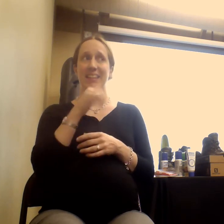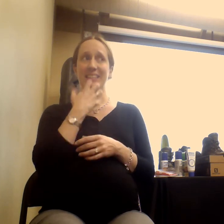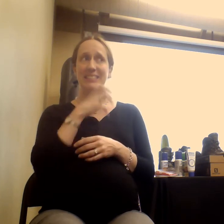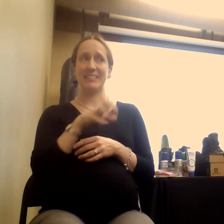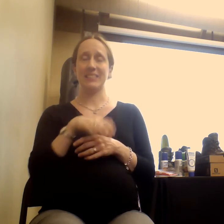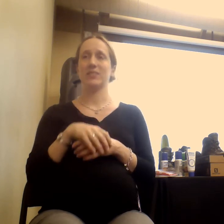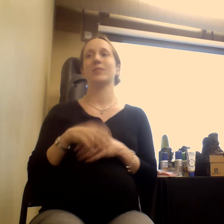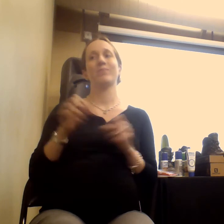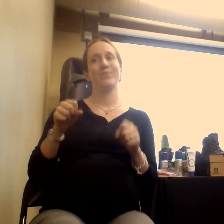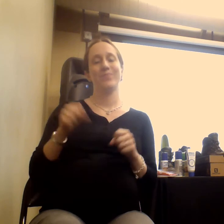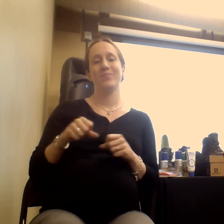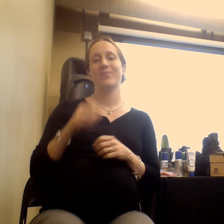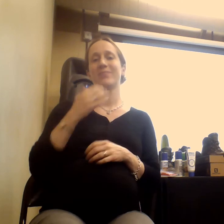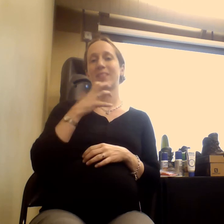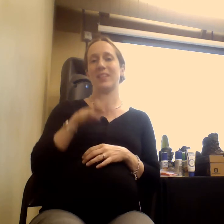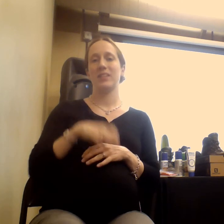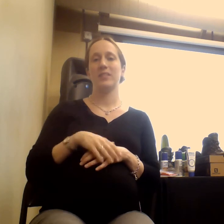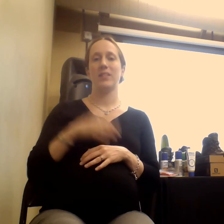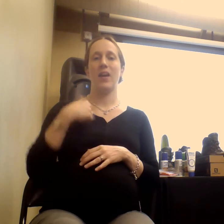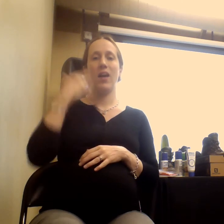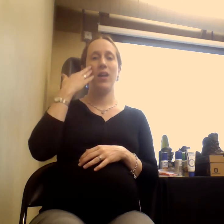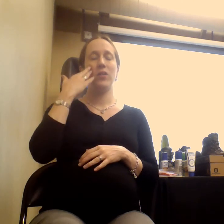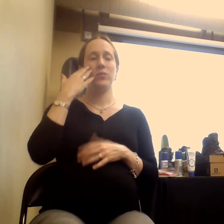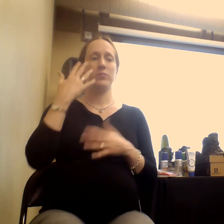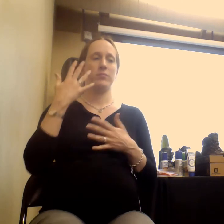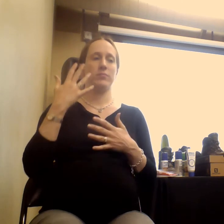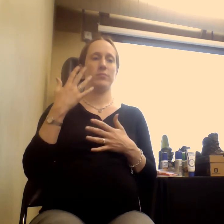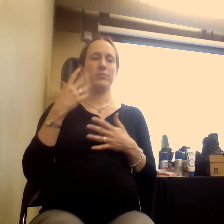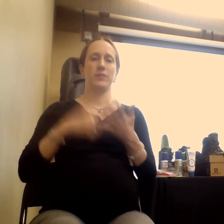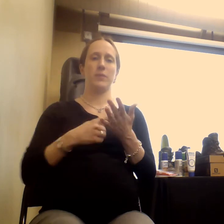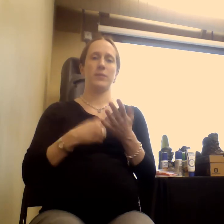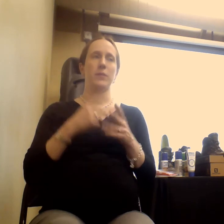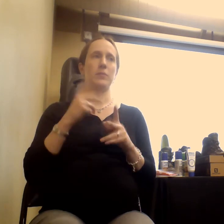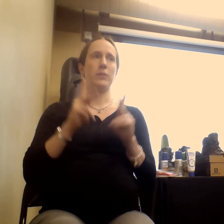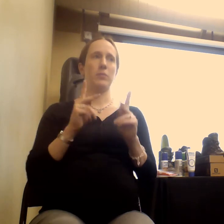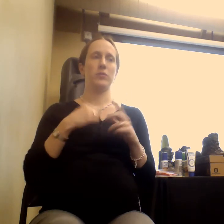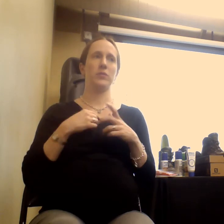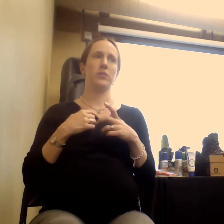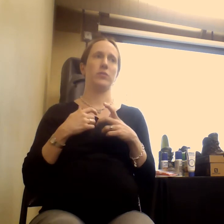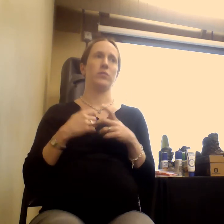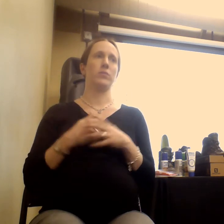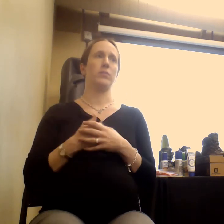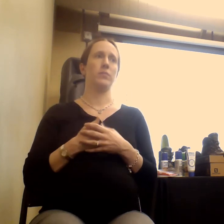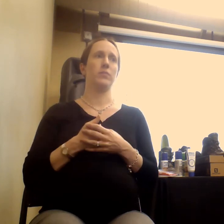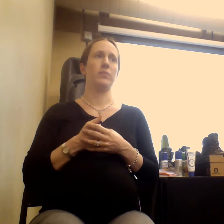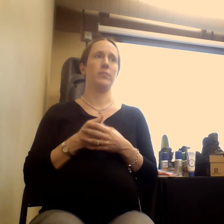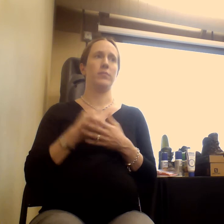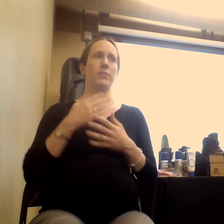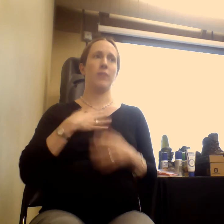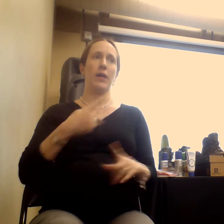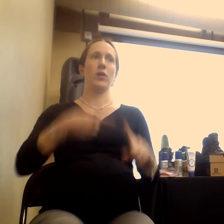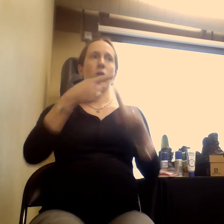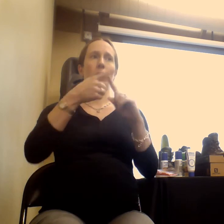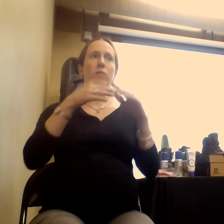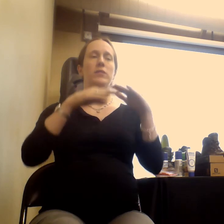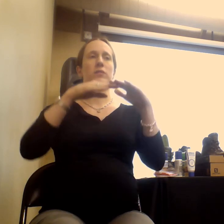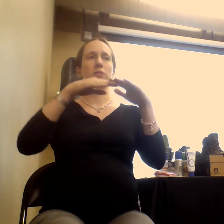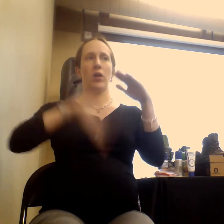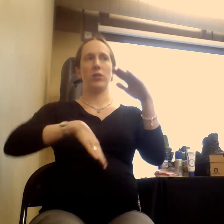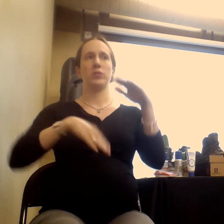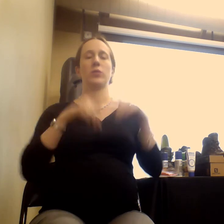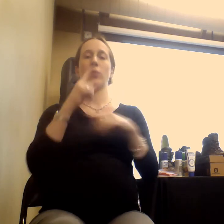hours, and I did 59 hours, 58 minutes, and 32 seconds. So it's nonstop. It's one of those things where you